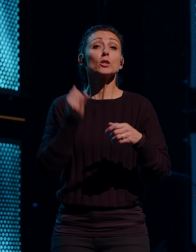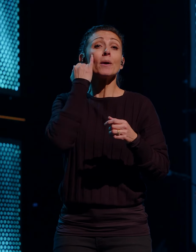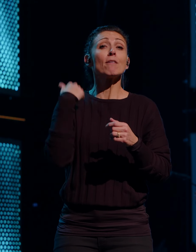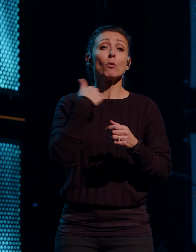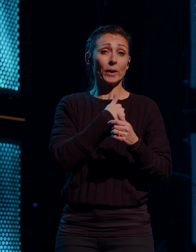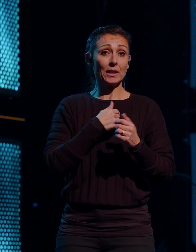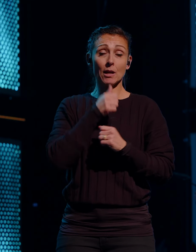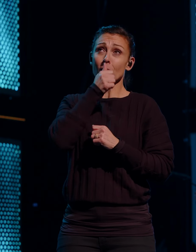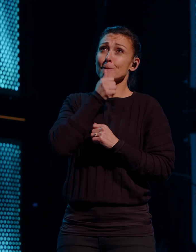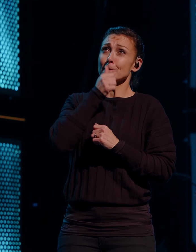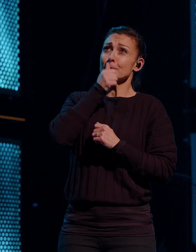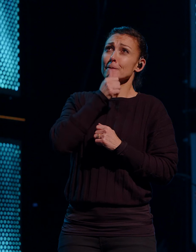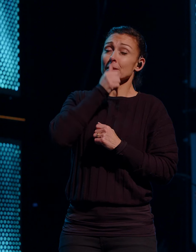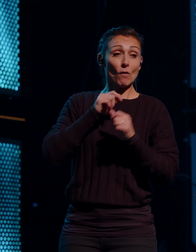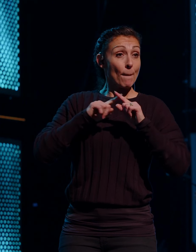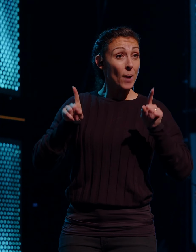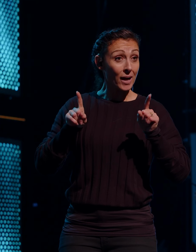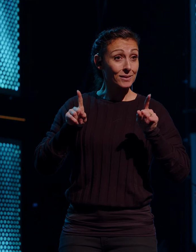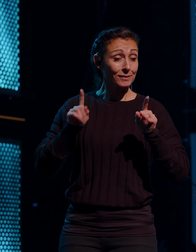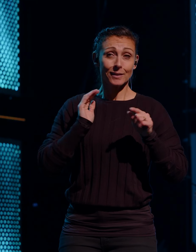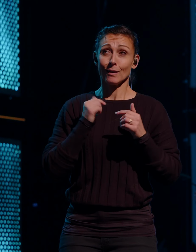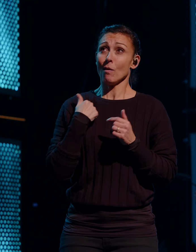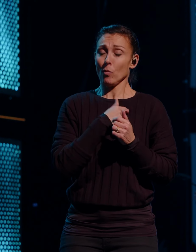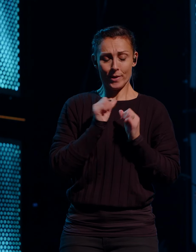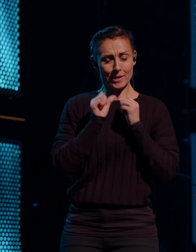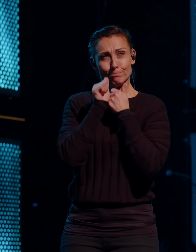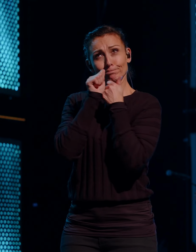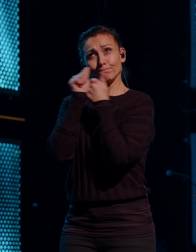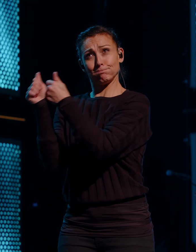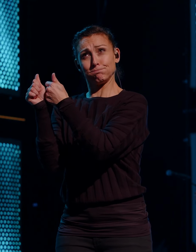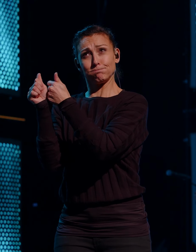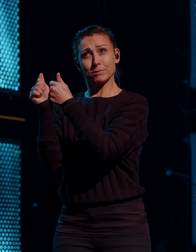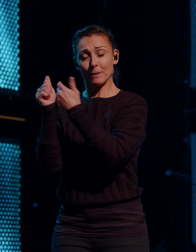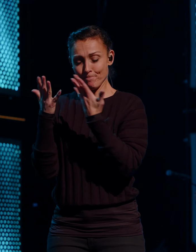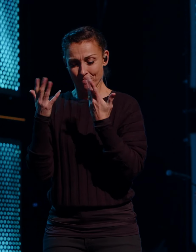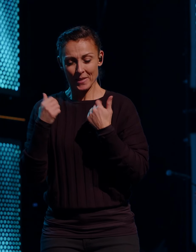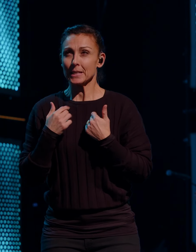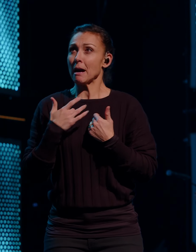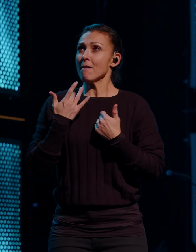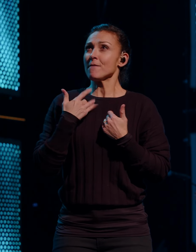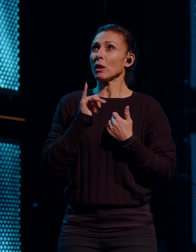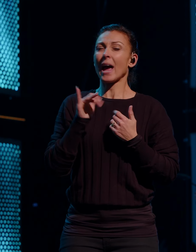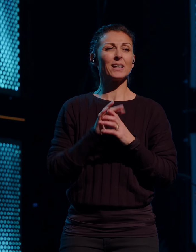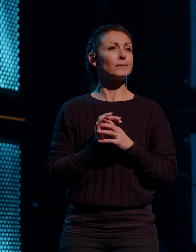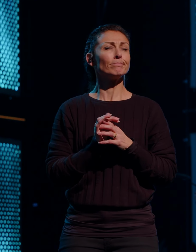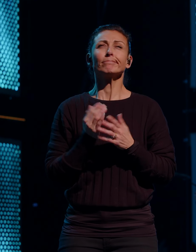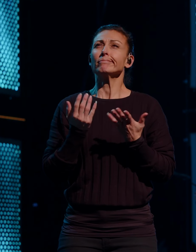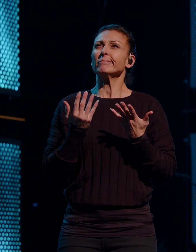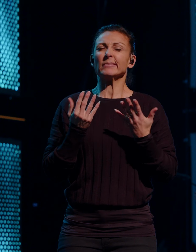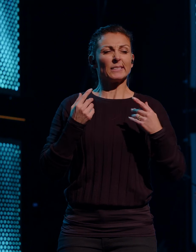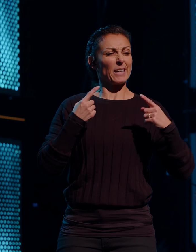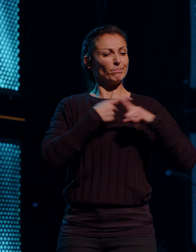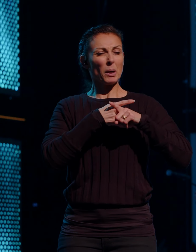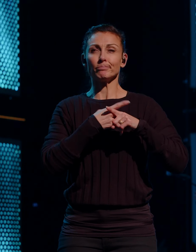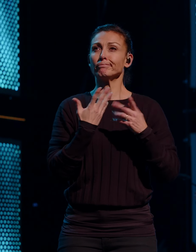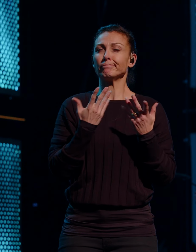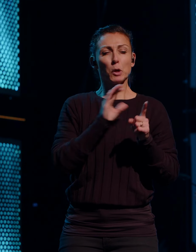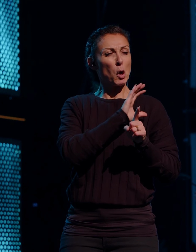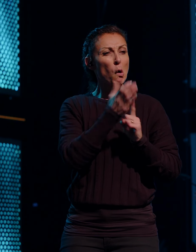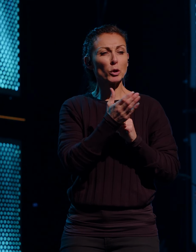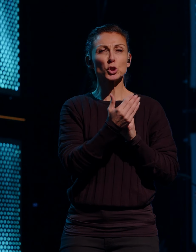gospel of Jesus Christ and you feel opposition, a clash of culture, something that's going on because you took that step